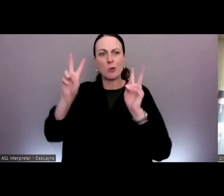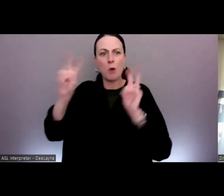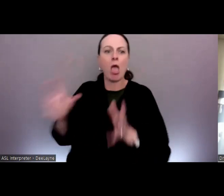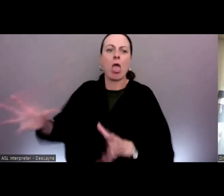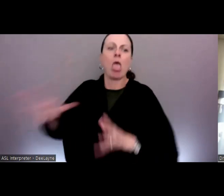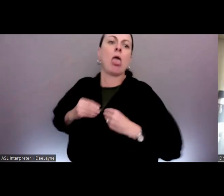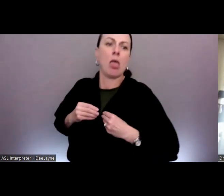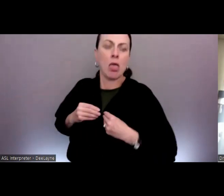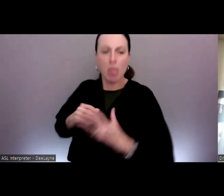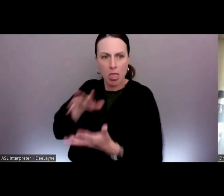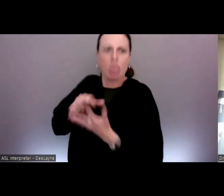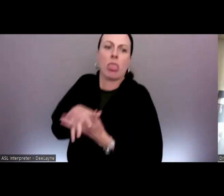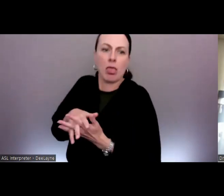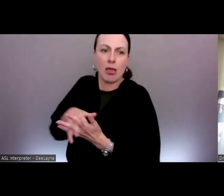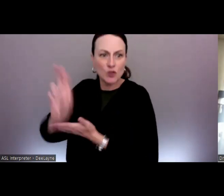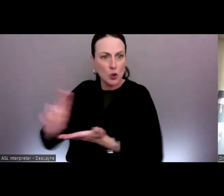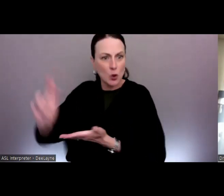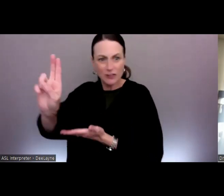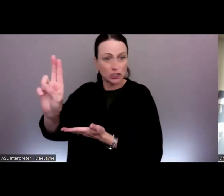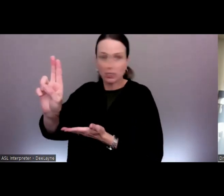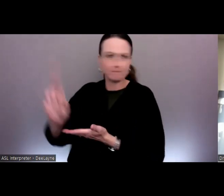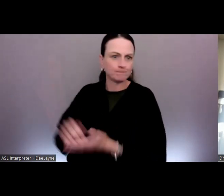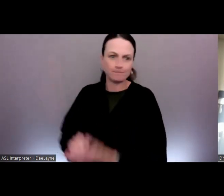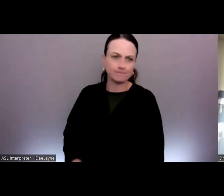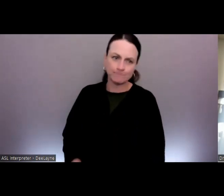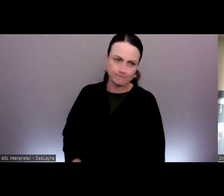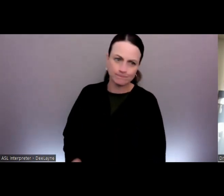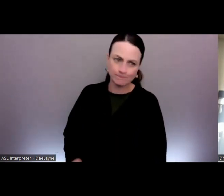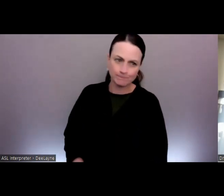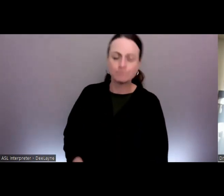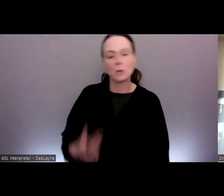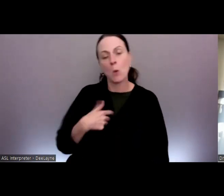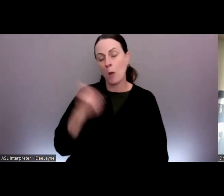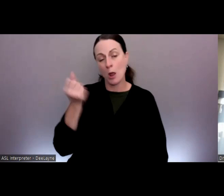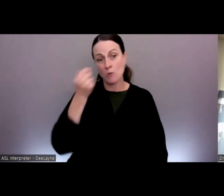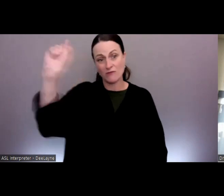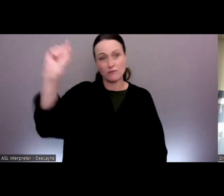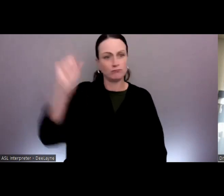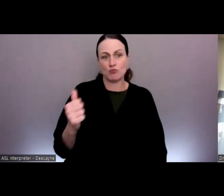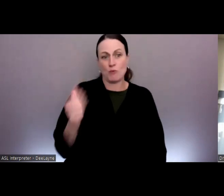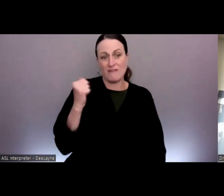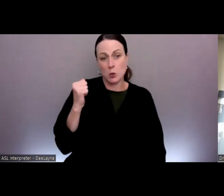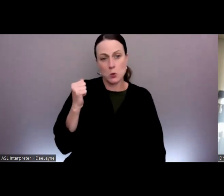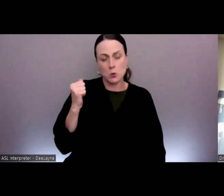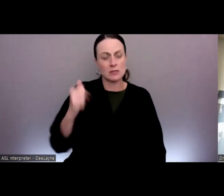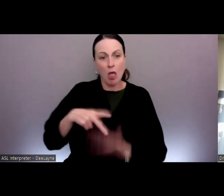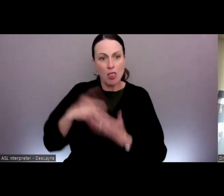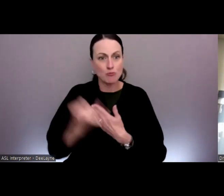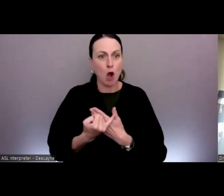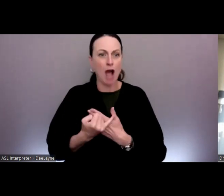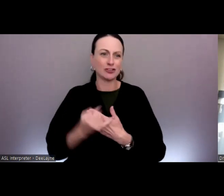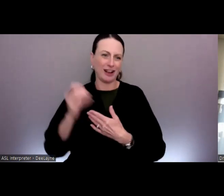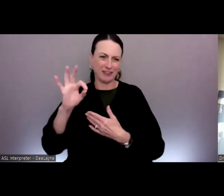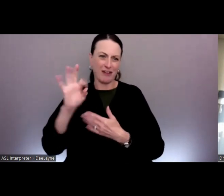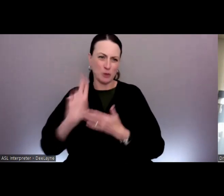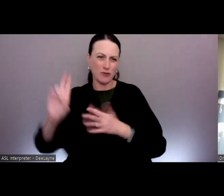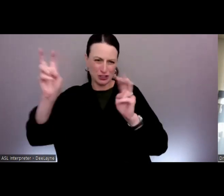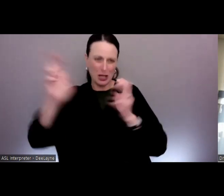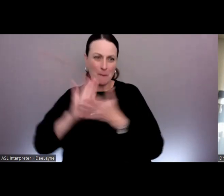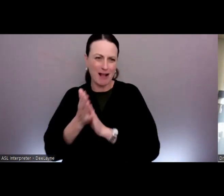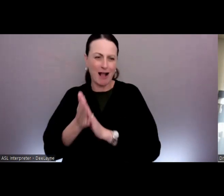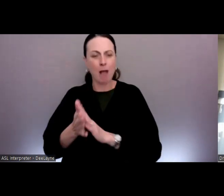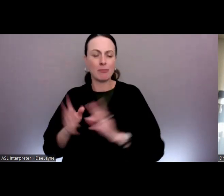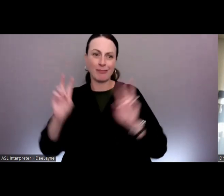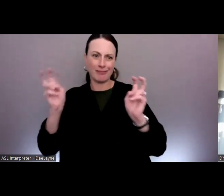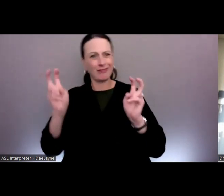enter. That is to say that not only do we refuse the logics and the project of the university, but we also refuse the